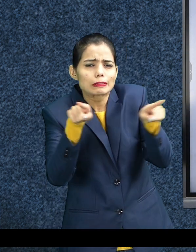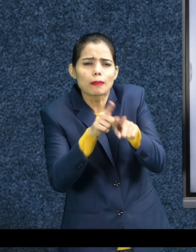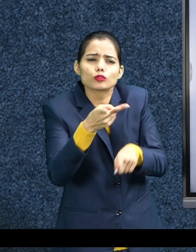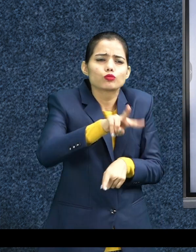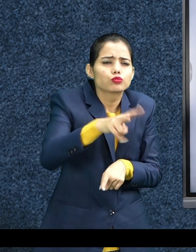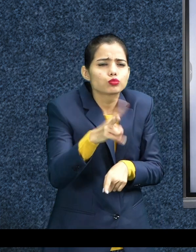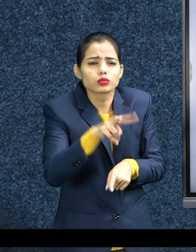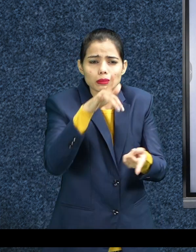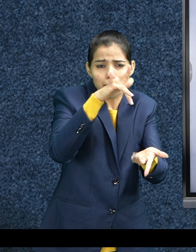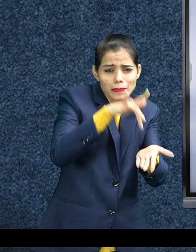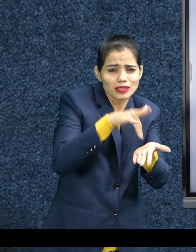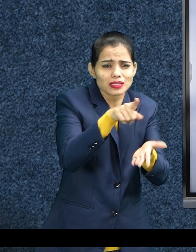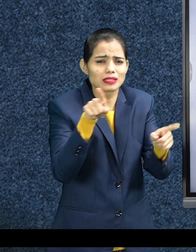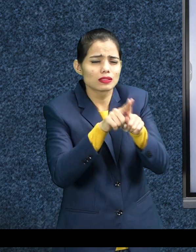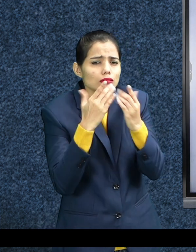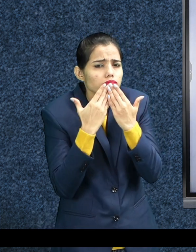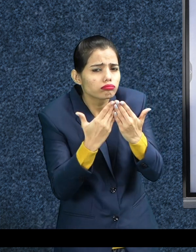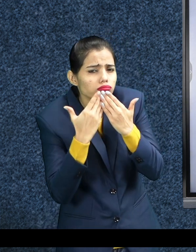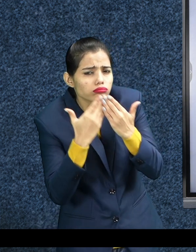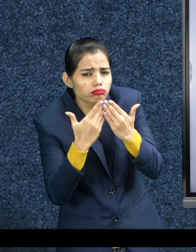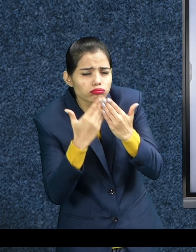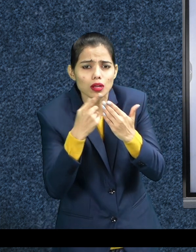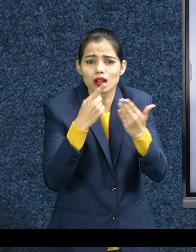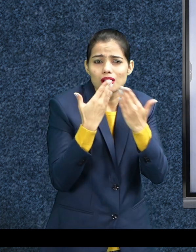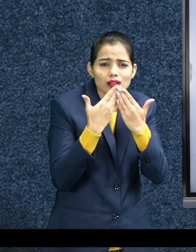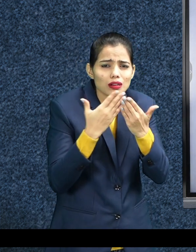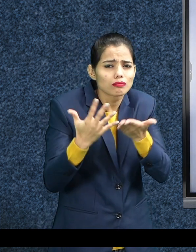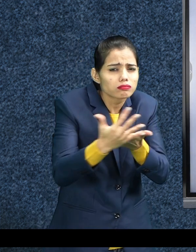research, business, or everyday life.